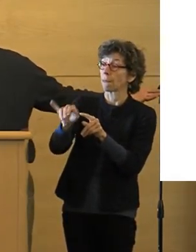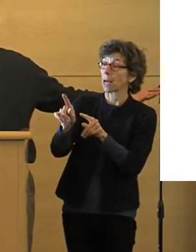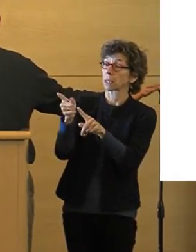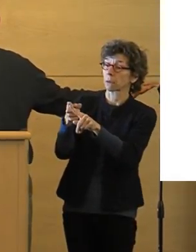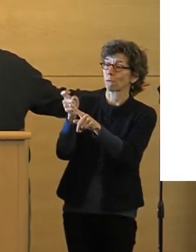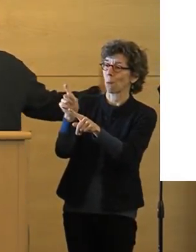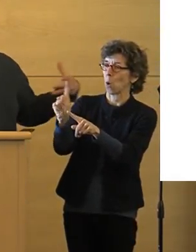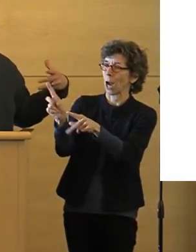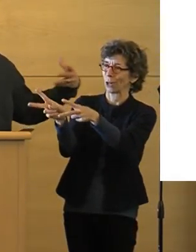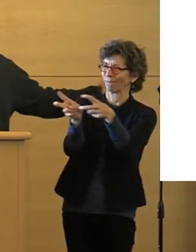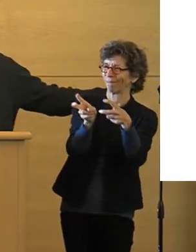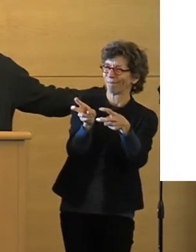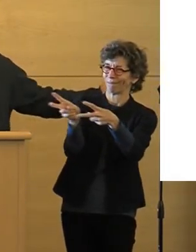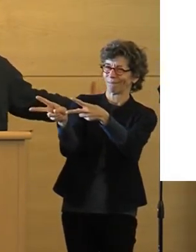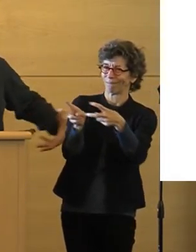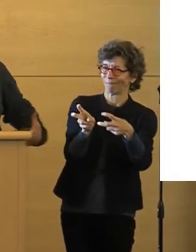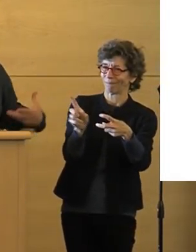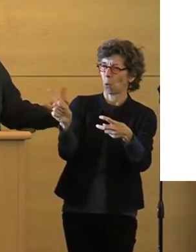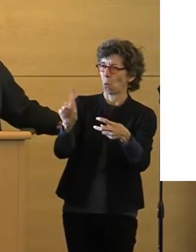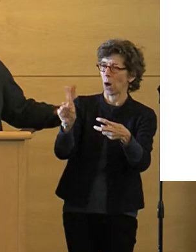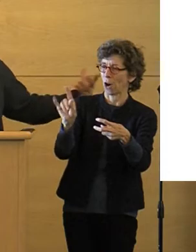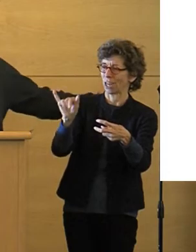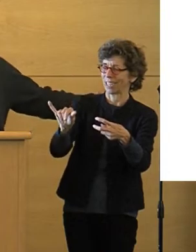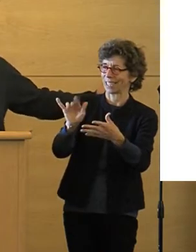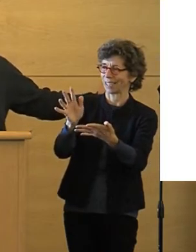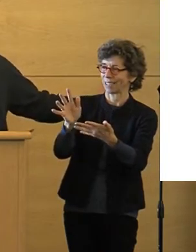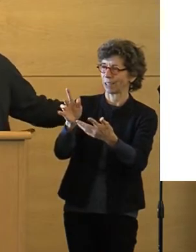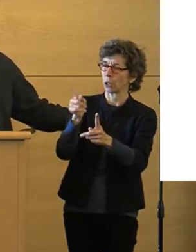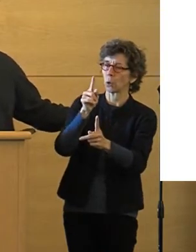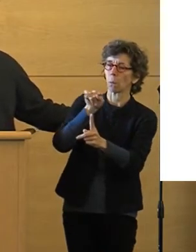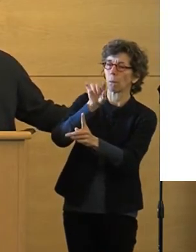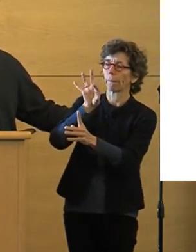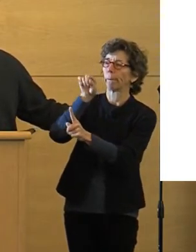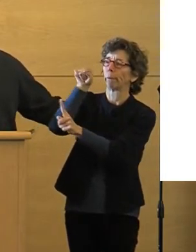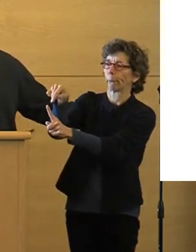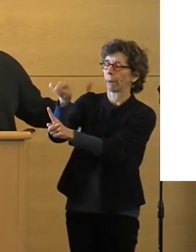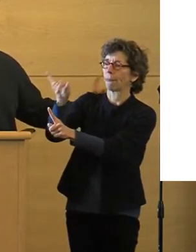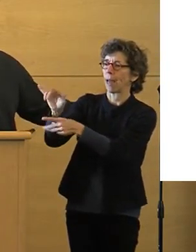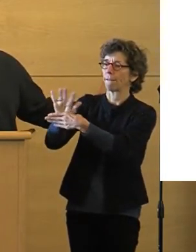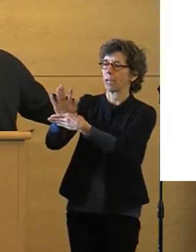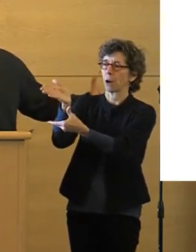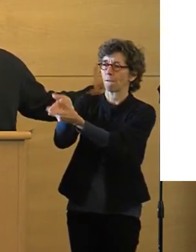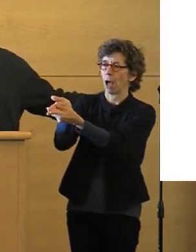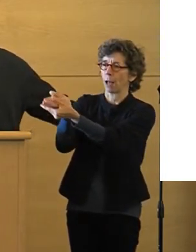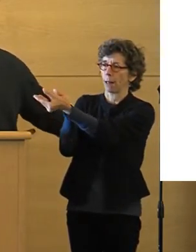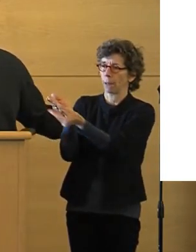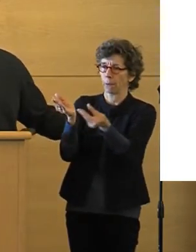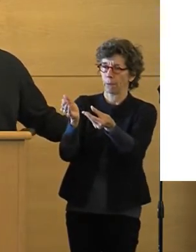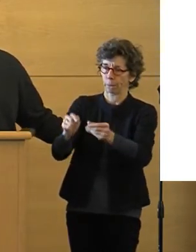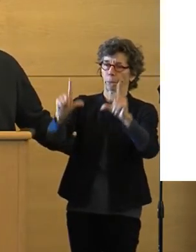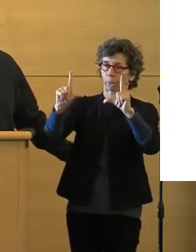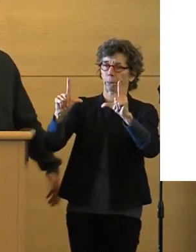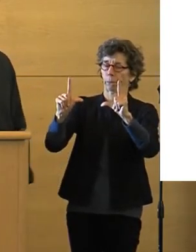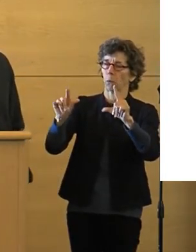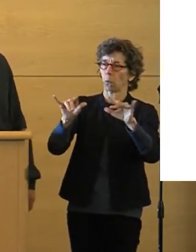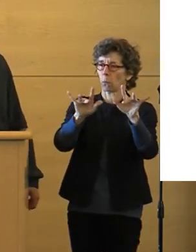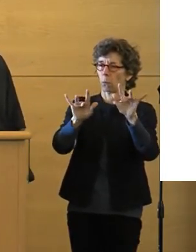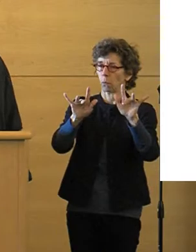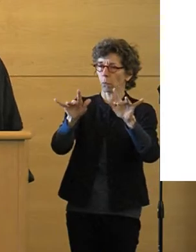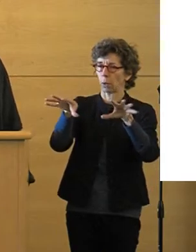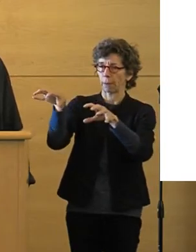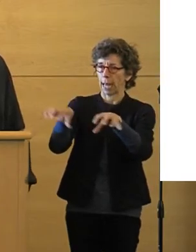a video tag and a closing video tag down at the end. And inside of that, you've got a couple of